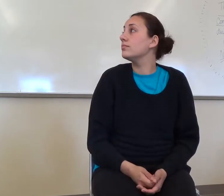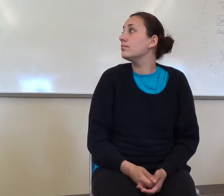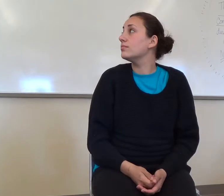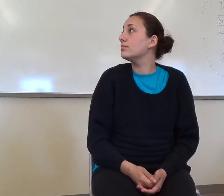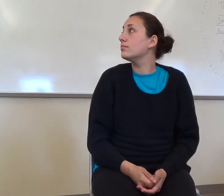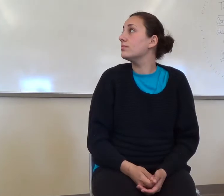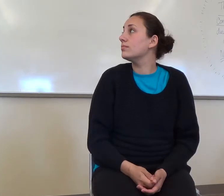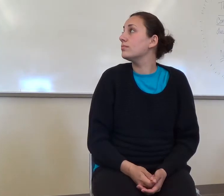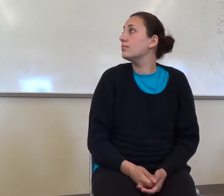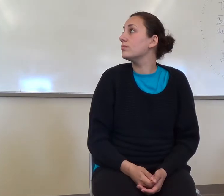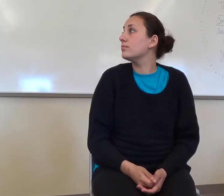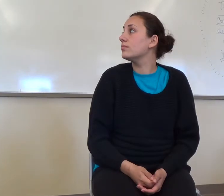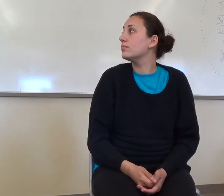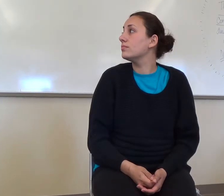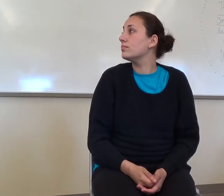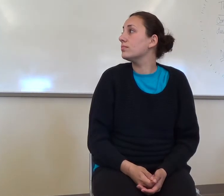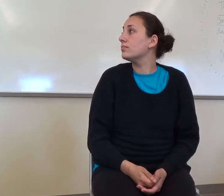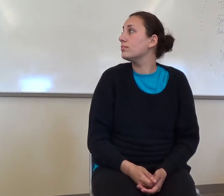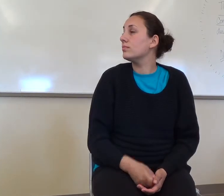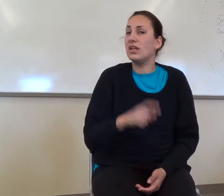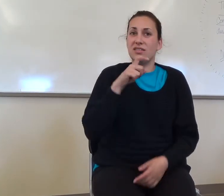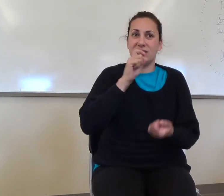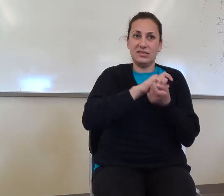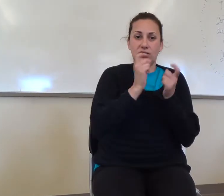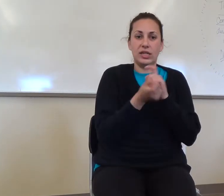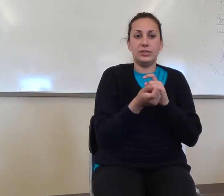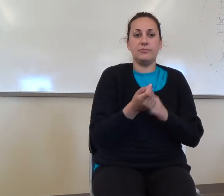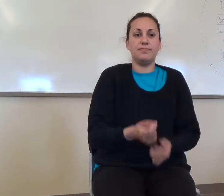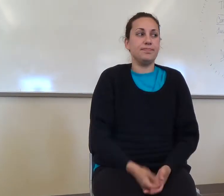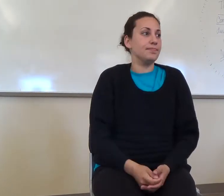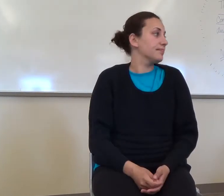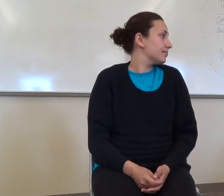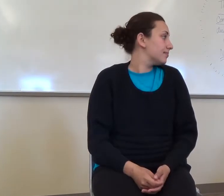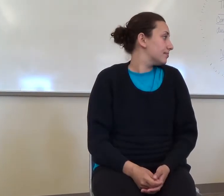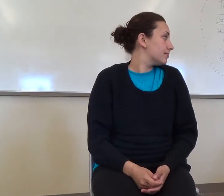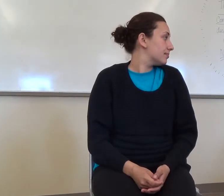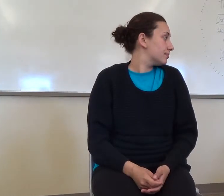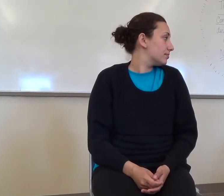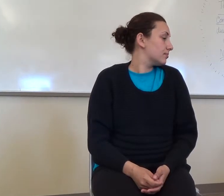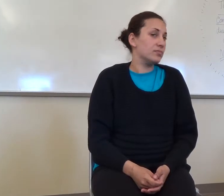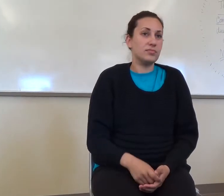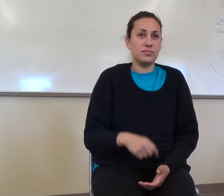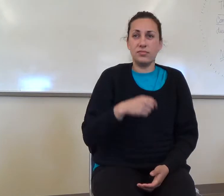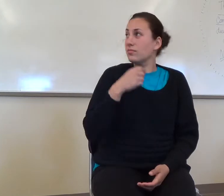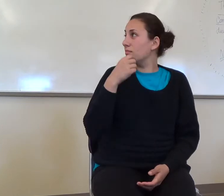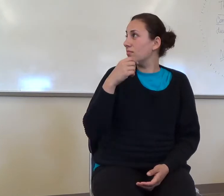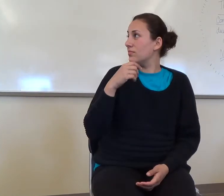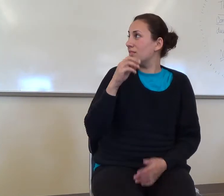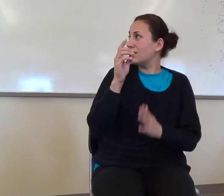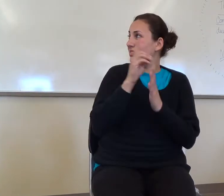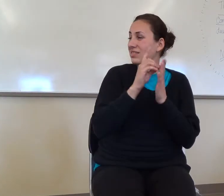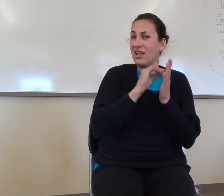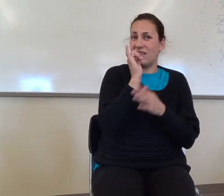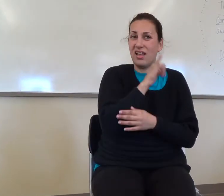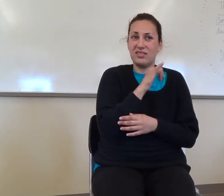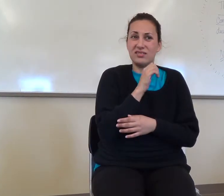I need to focus this thing. I don't know why they didn't design this so that a full page